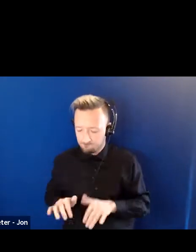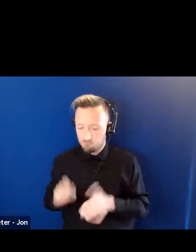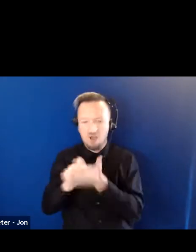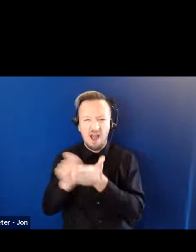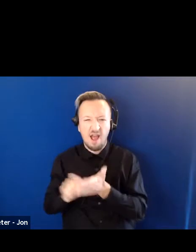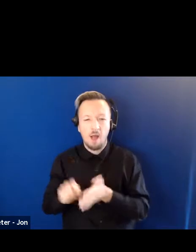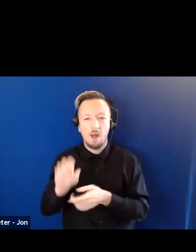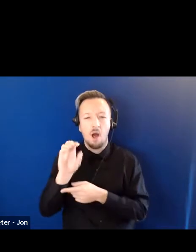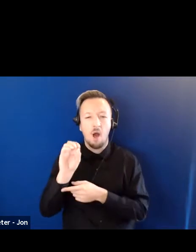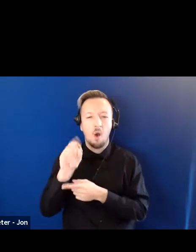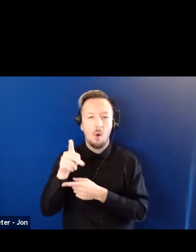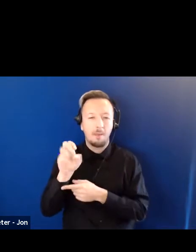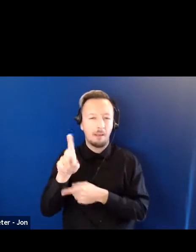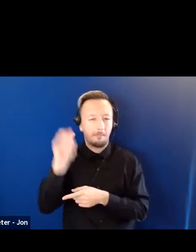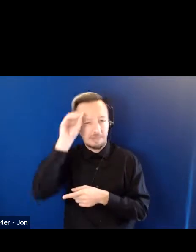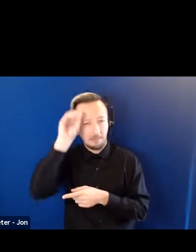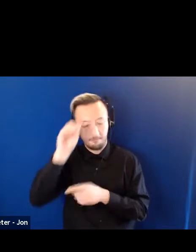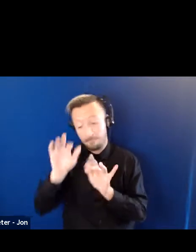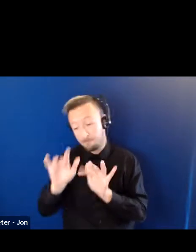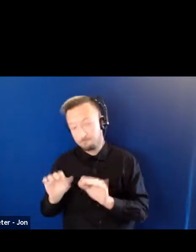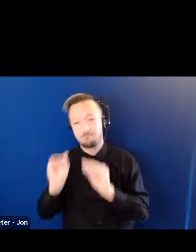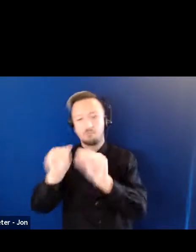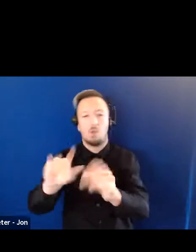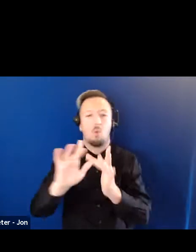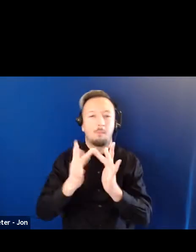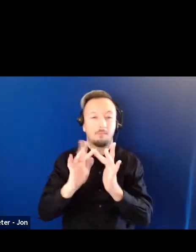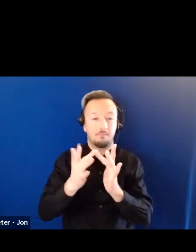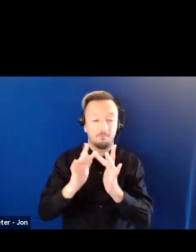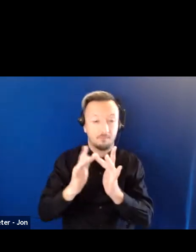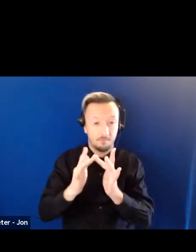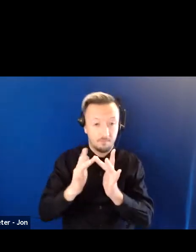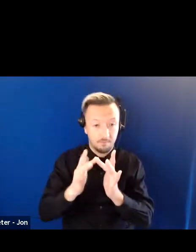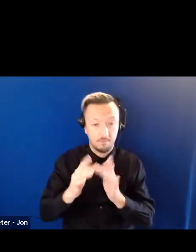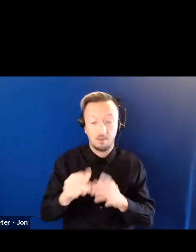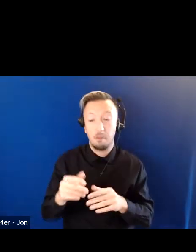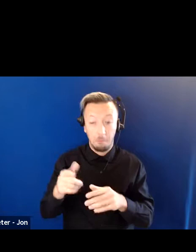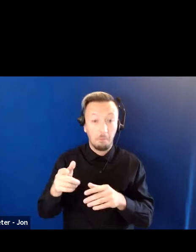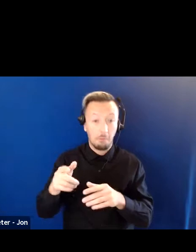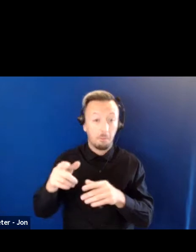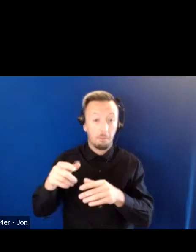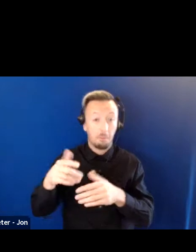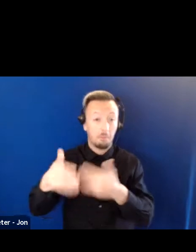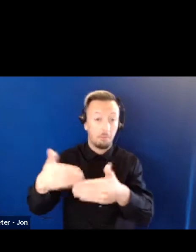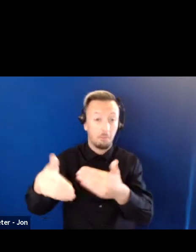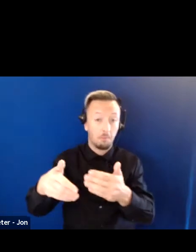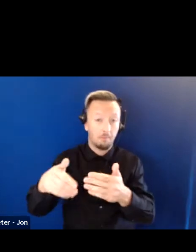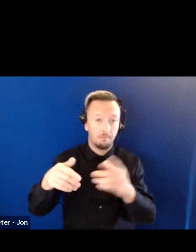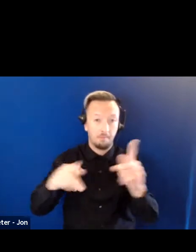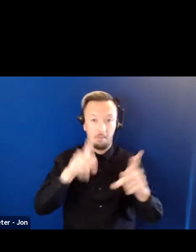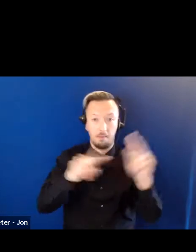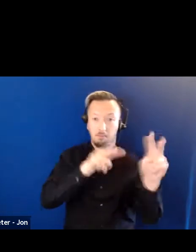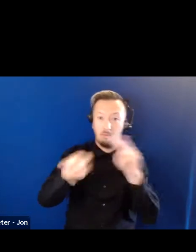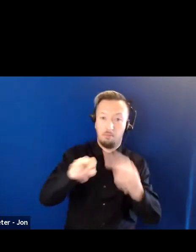some traction. I believe that Nicole also took it and shared it. But believe it or not, one of